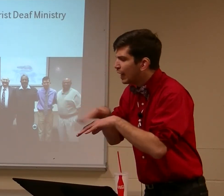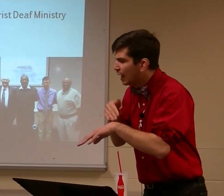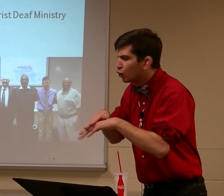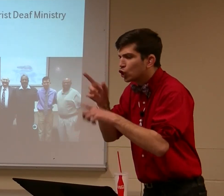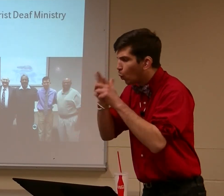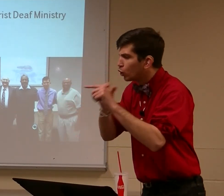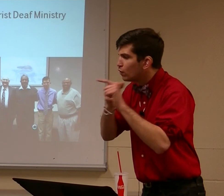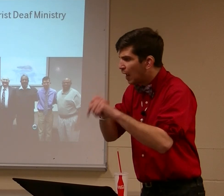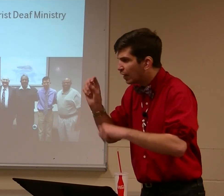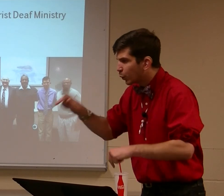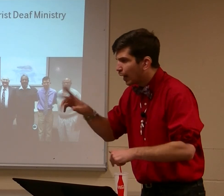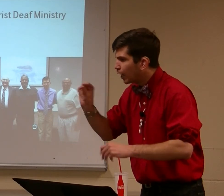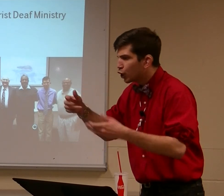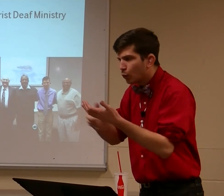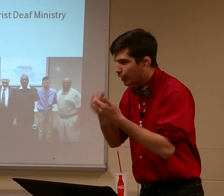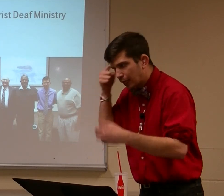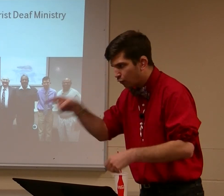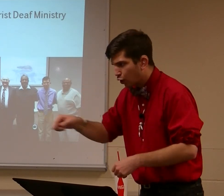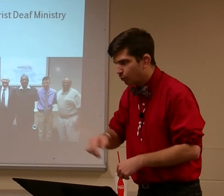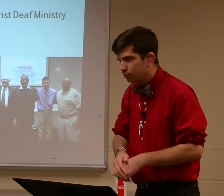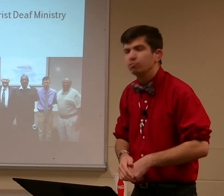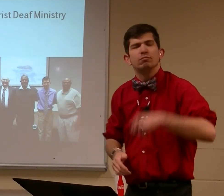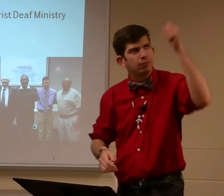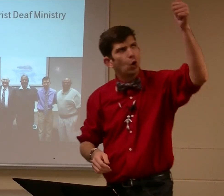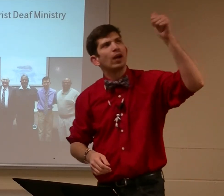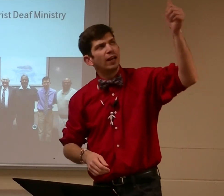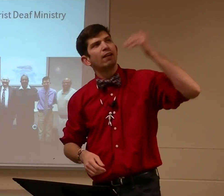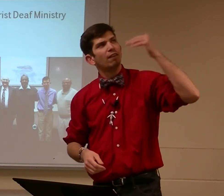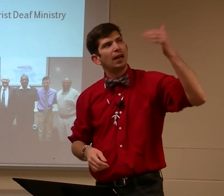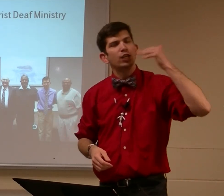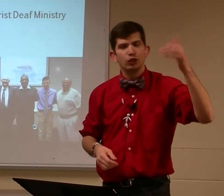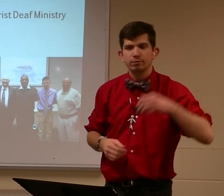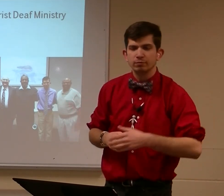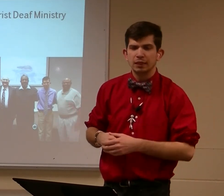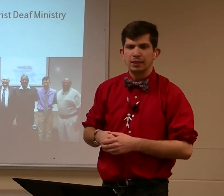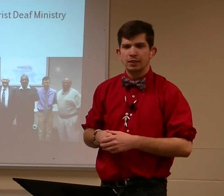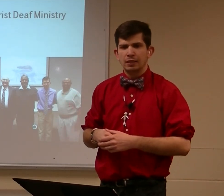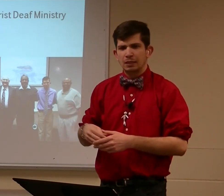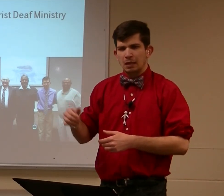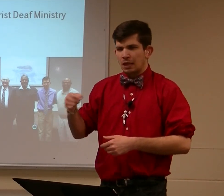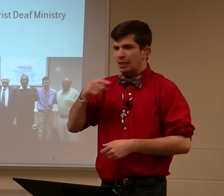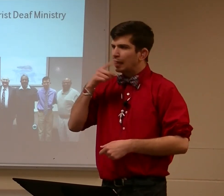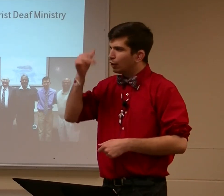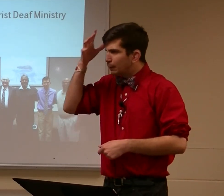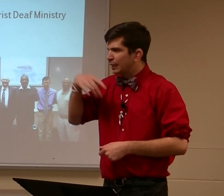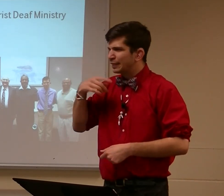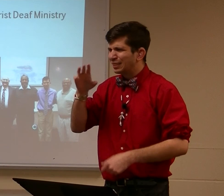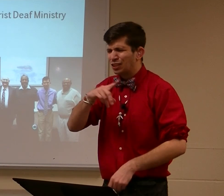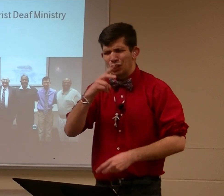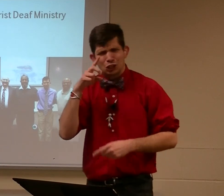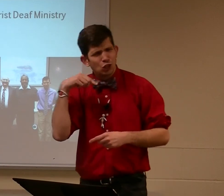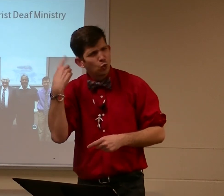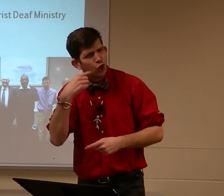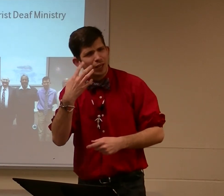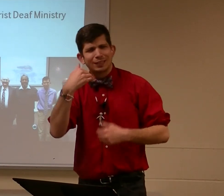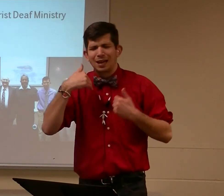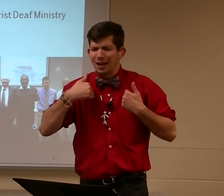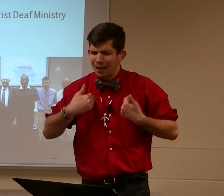down. You're going too fast, okay? No ticket for you. Okay, thank you. The hearing man says, "You look